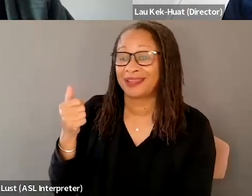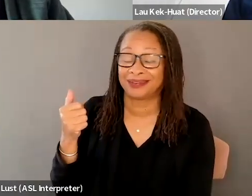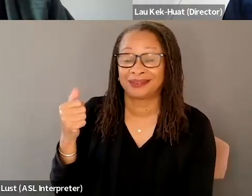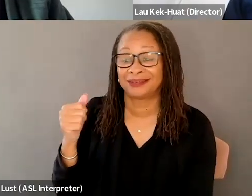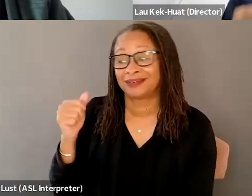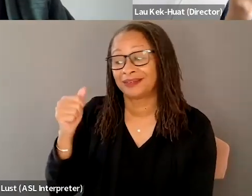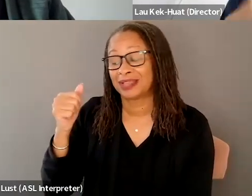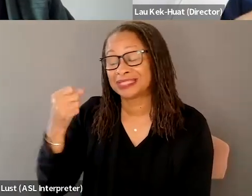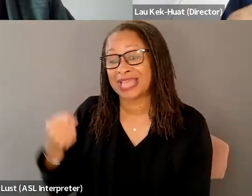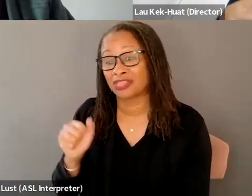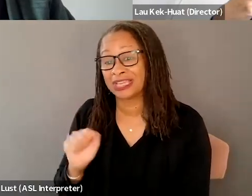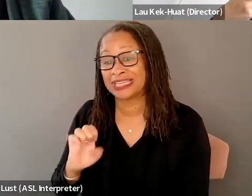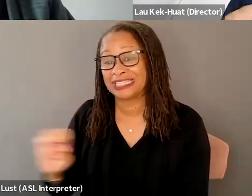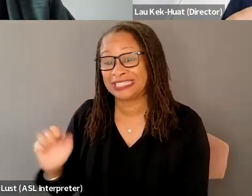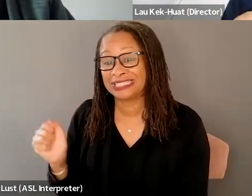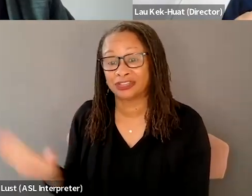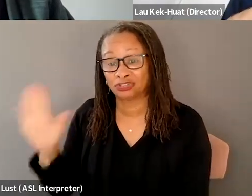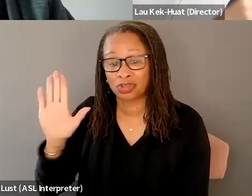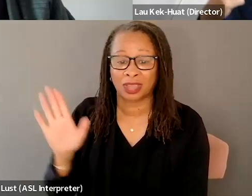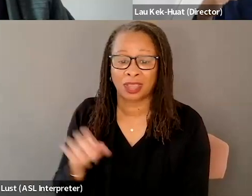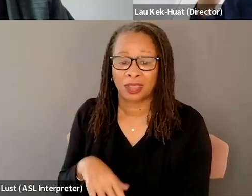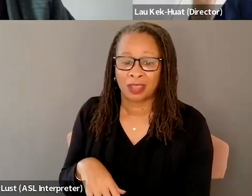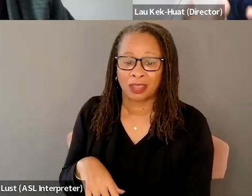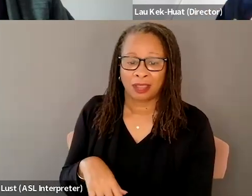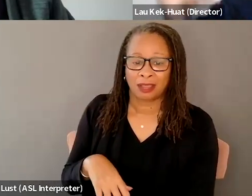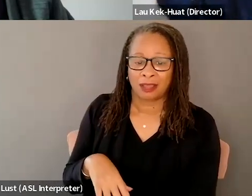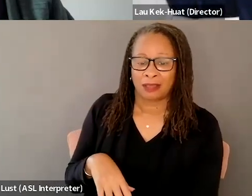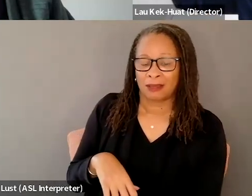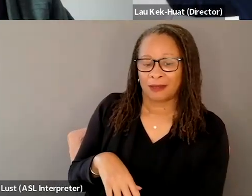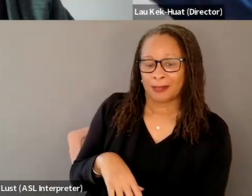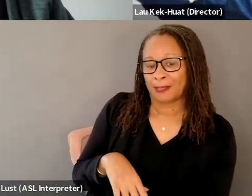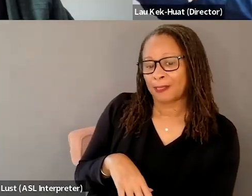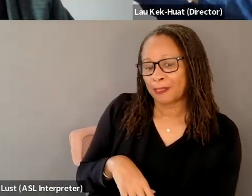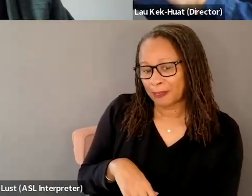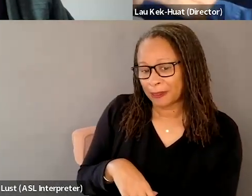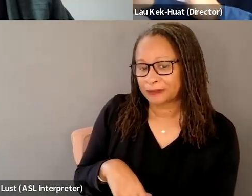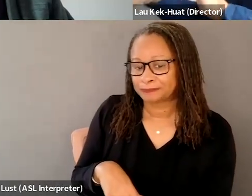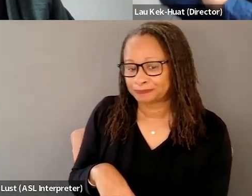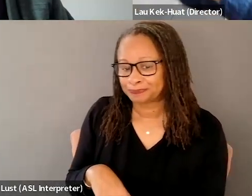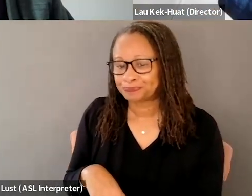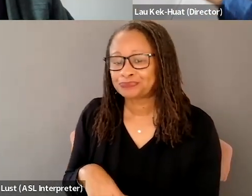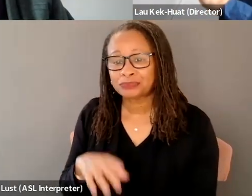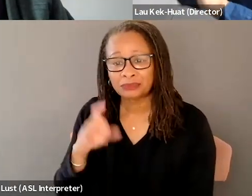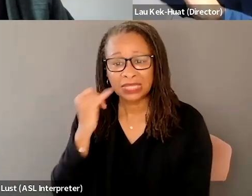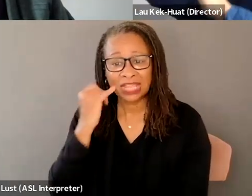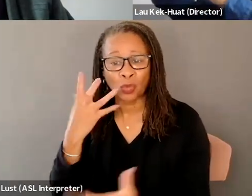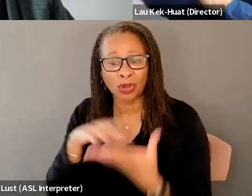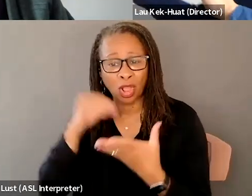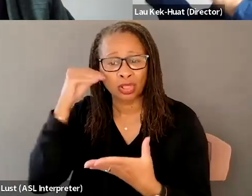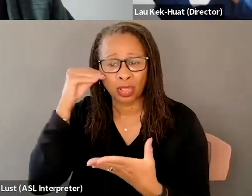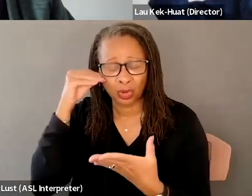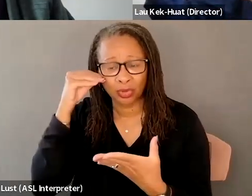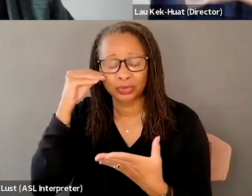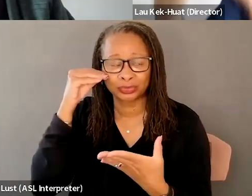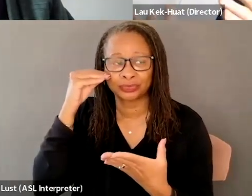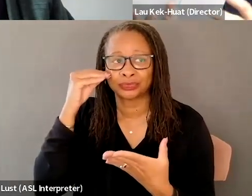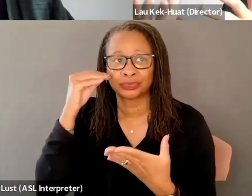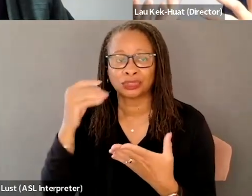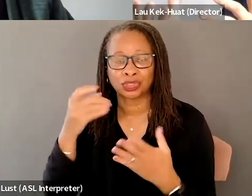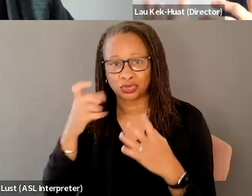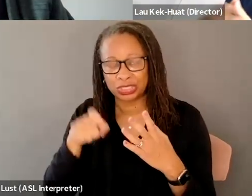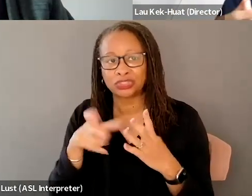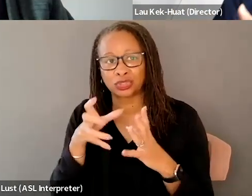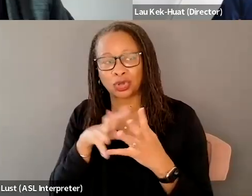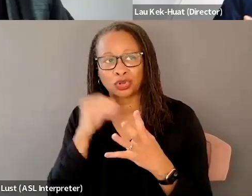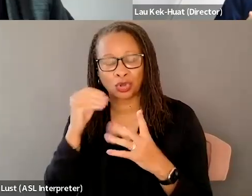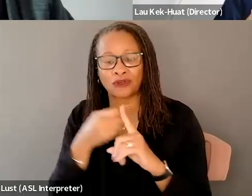the war, you should learn from your own mistake instead of trying to put others' victims in other country context and to exhibit